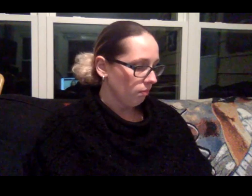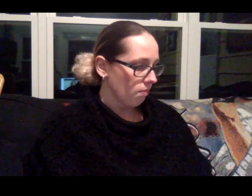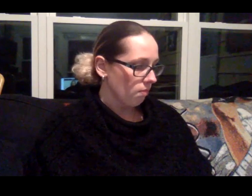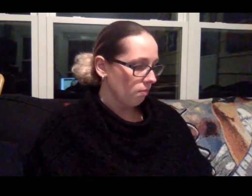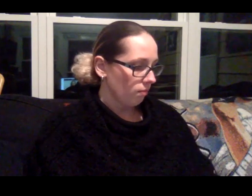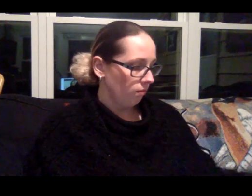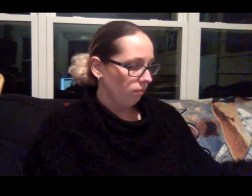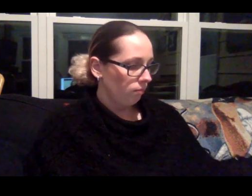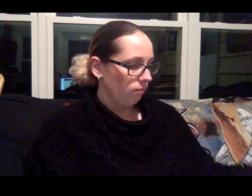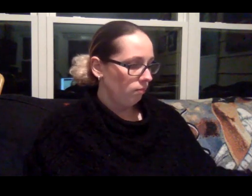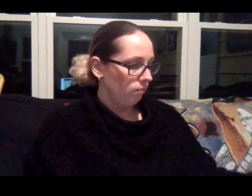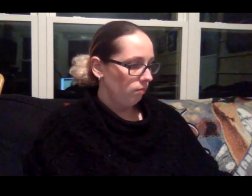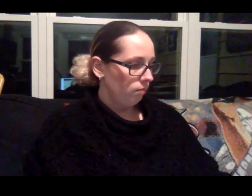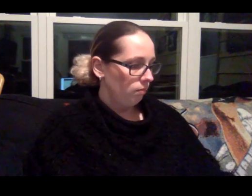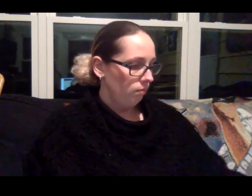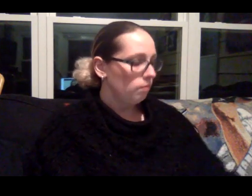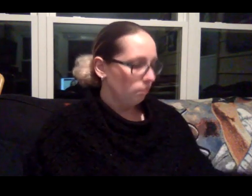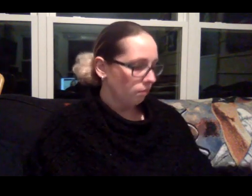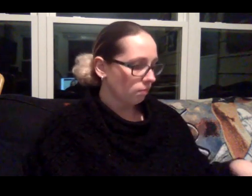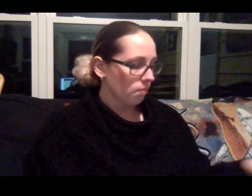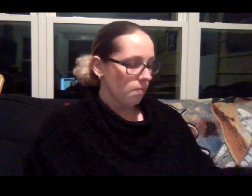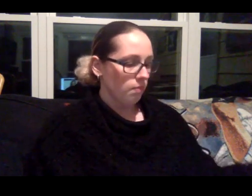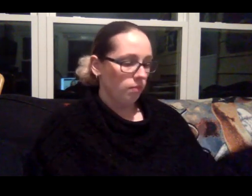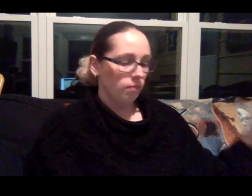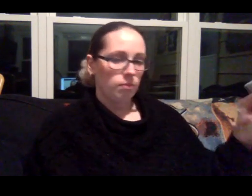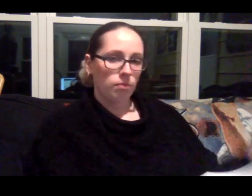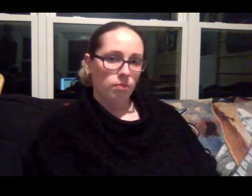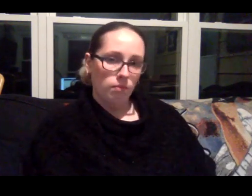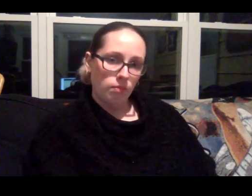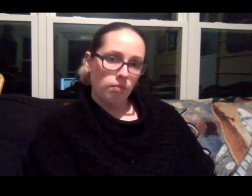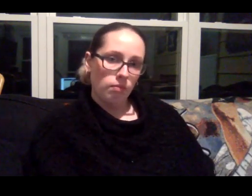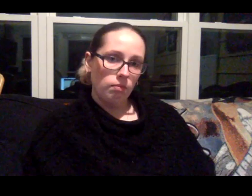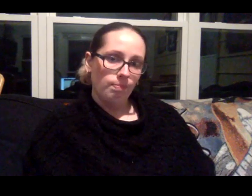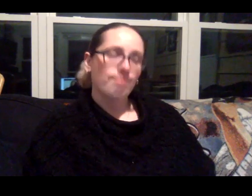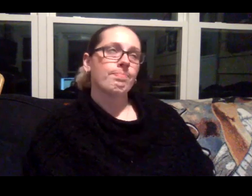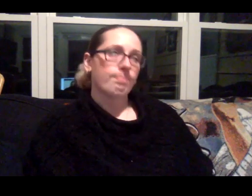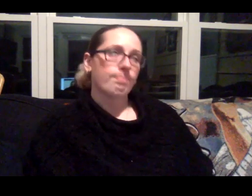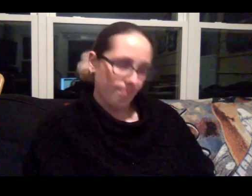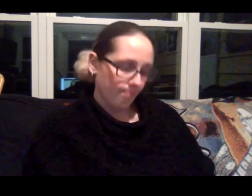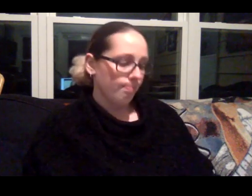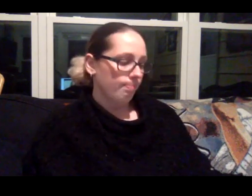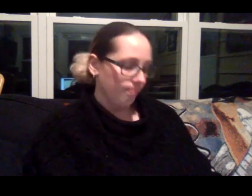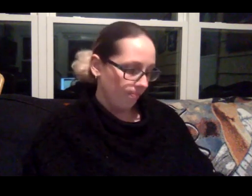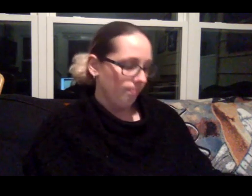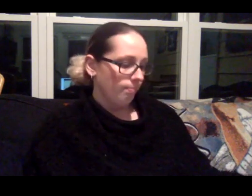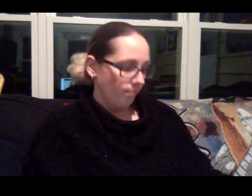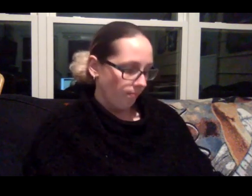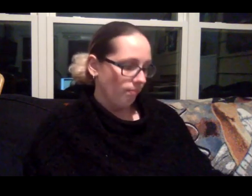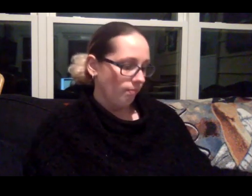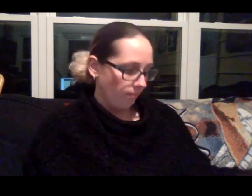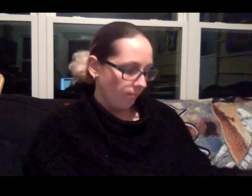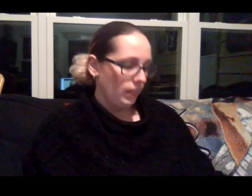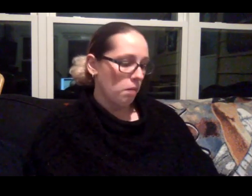has been providing Google classroom assignments. But then of course it falls on me to essentially do it.